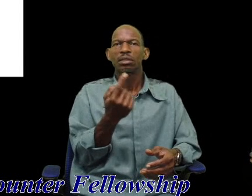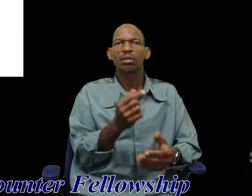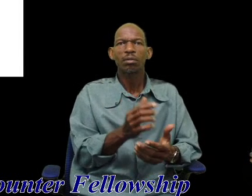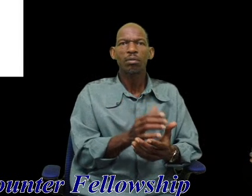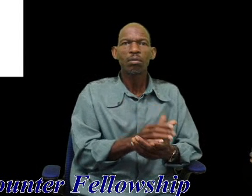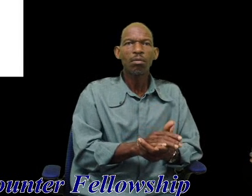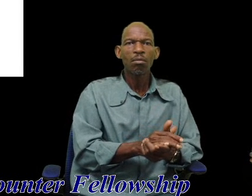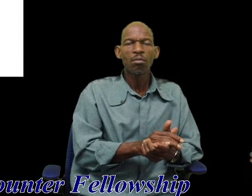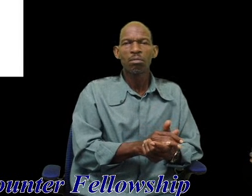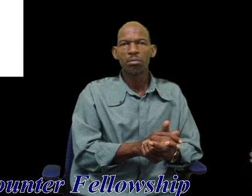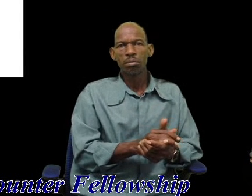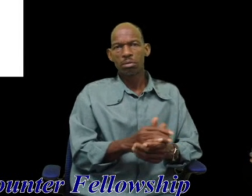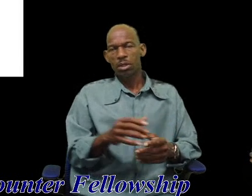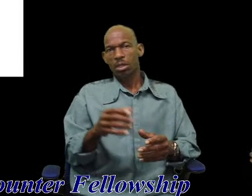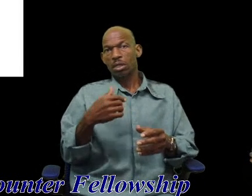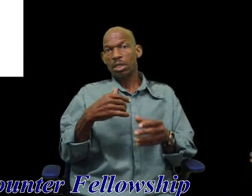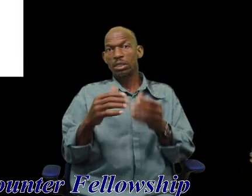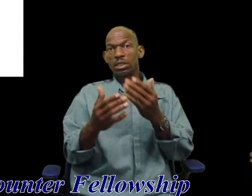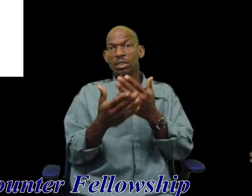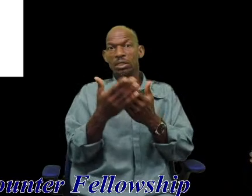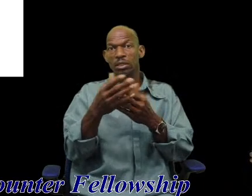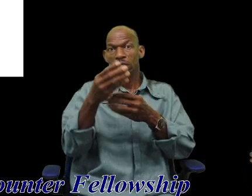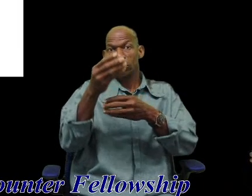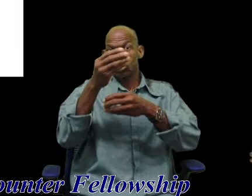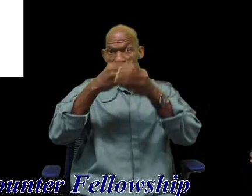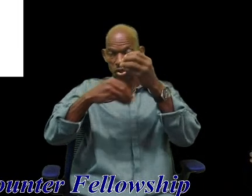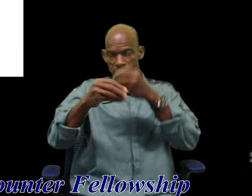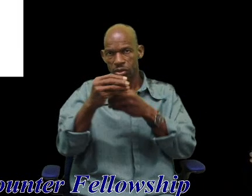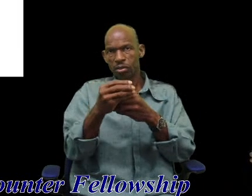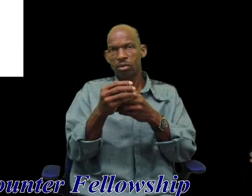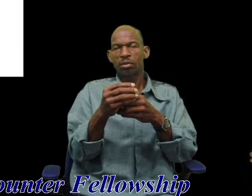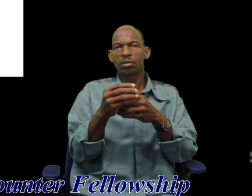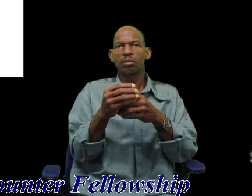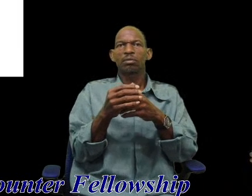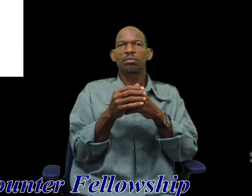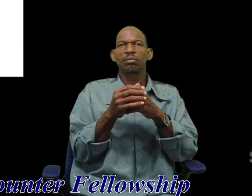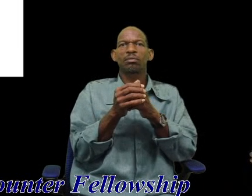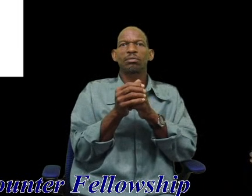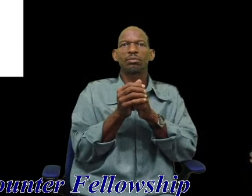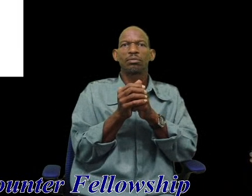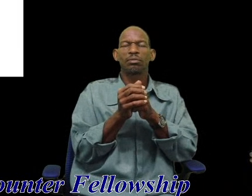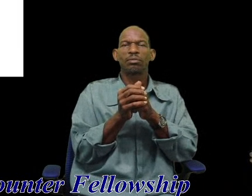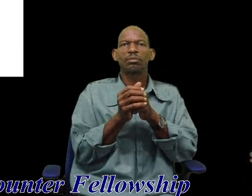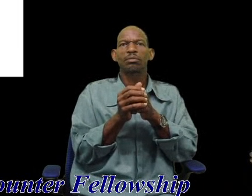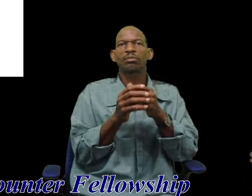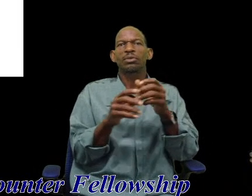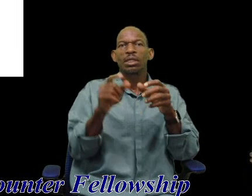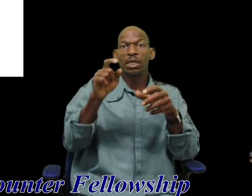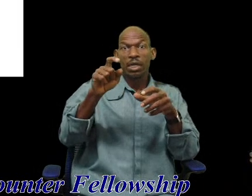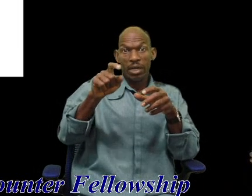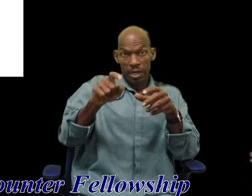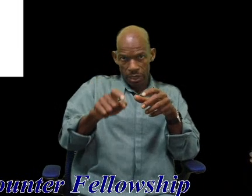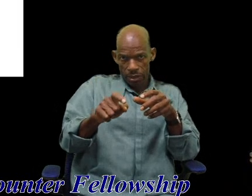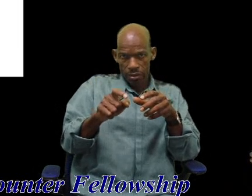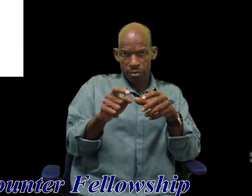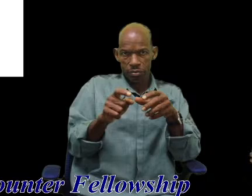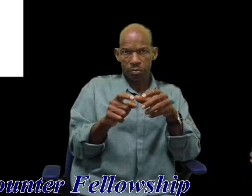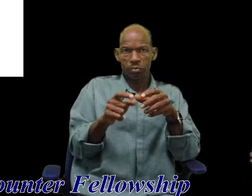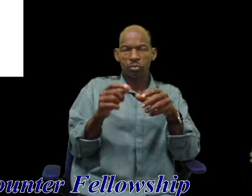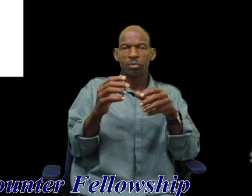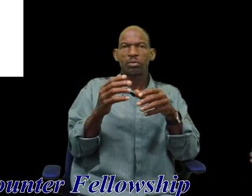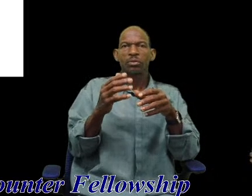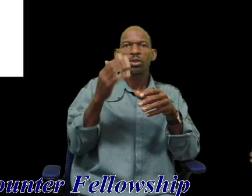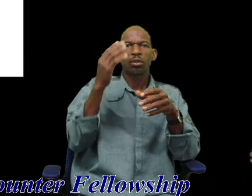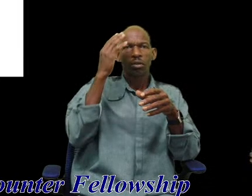this around. I could switch the owner and what is owner. I could switch it around, right? But we need to know what we want to say.